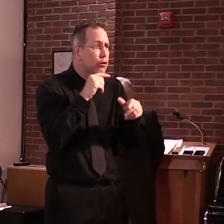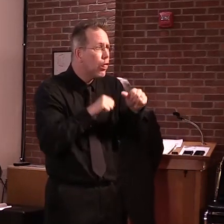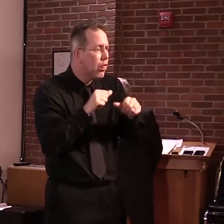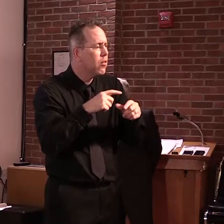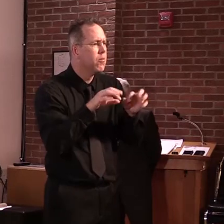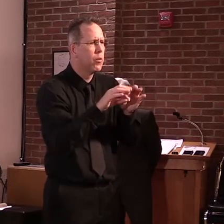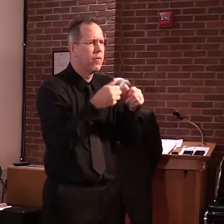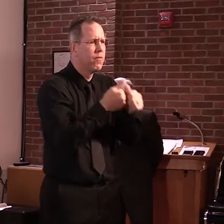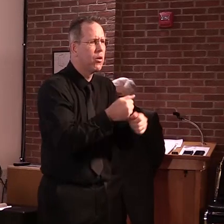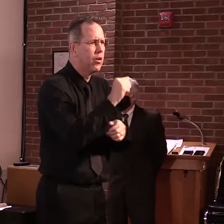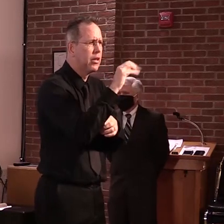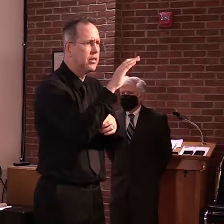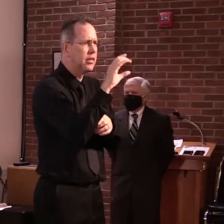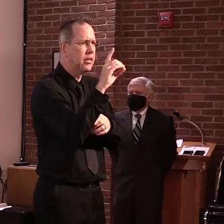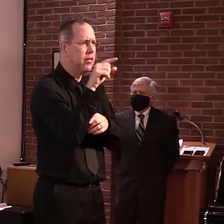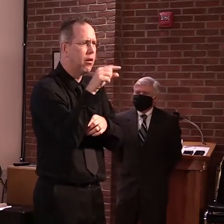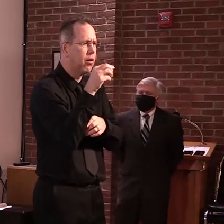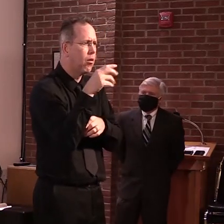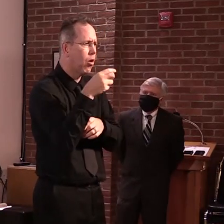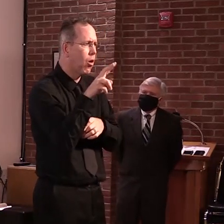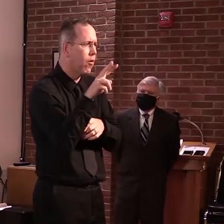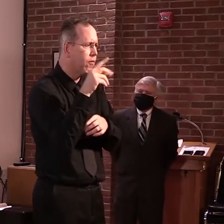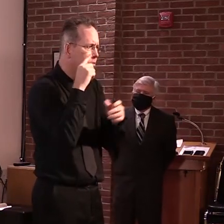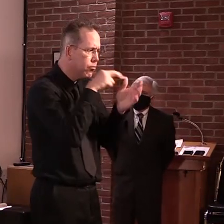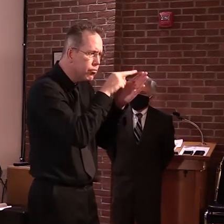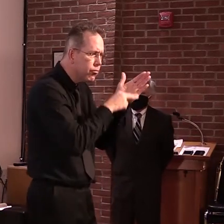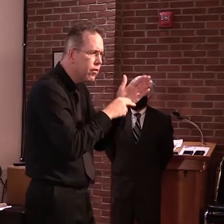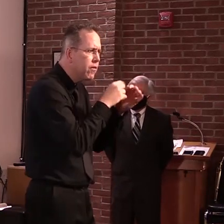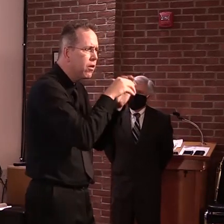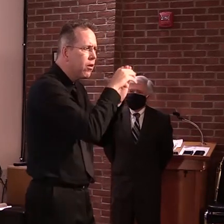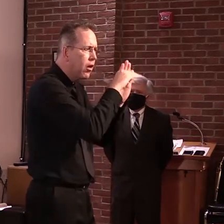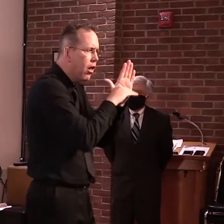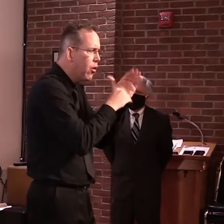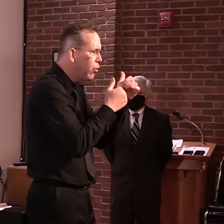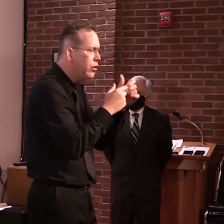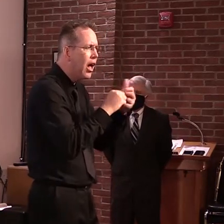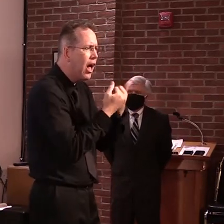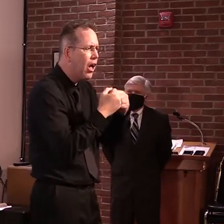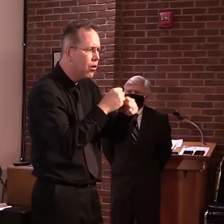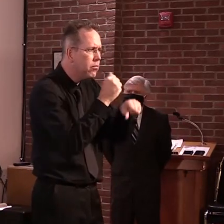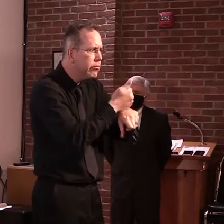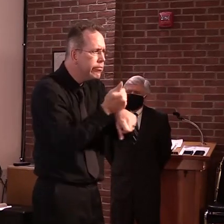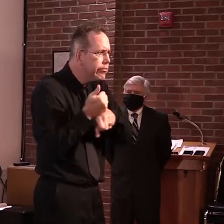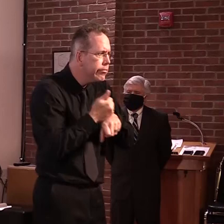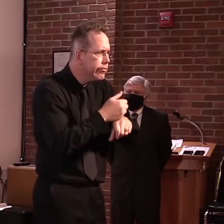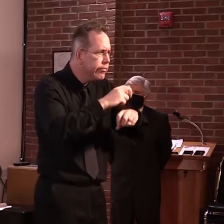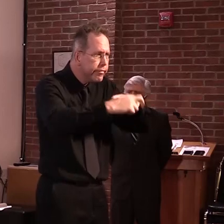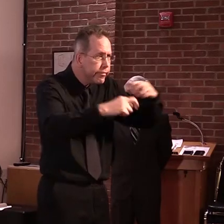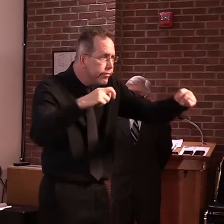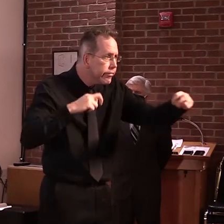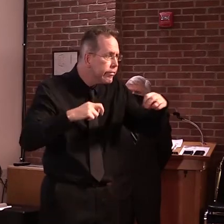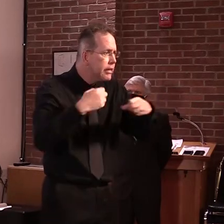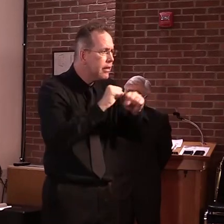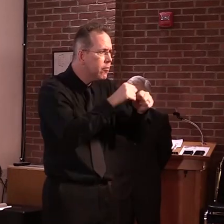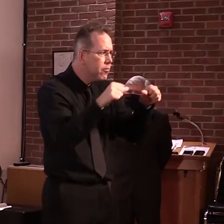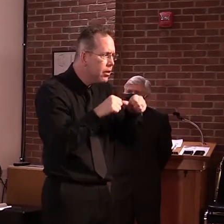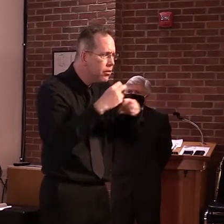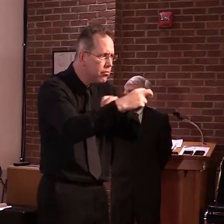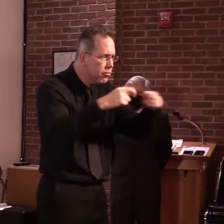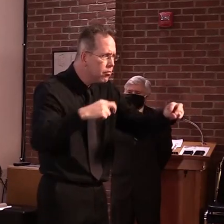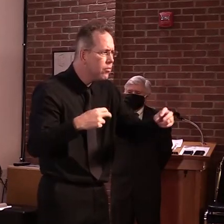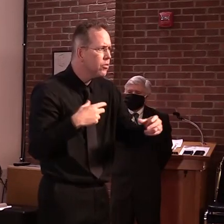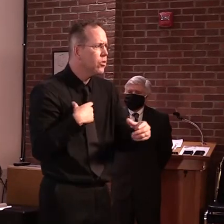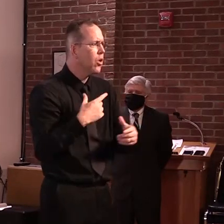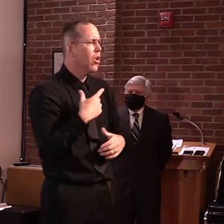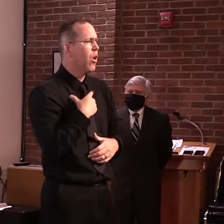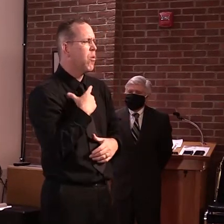with the public generally. So I would like to maybe do some follow-up with Mike and find out where there is a